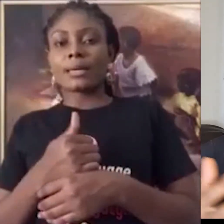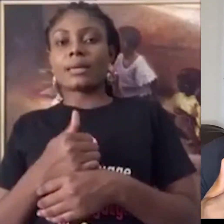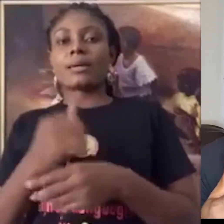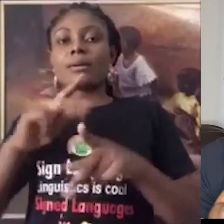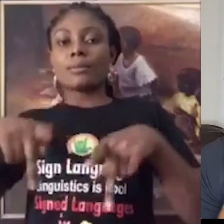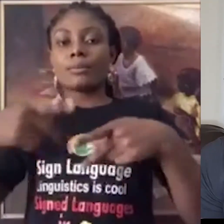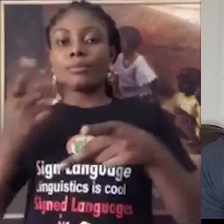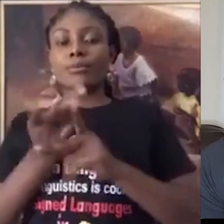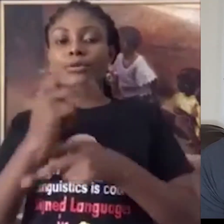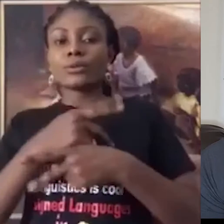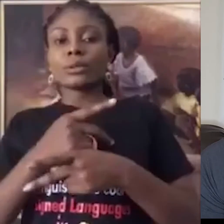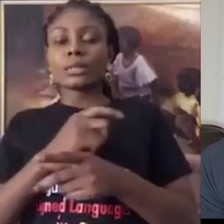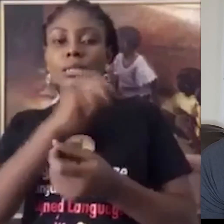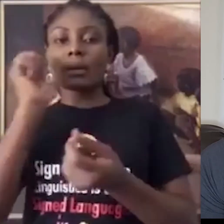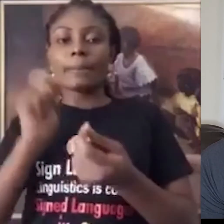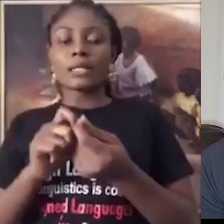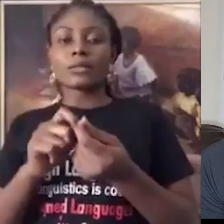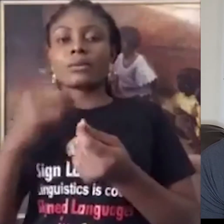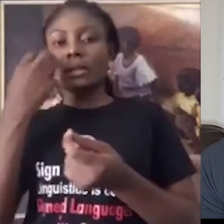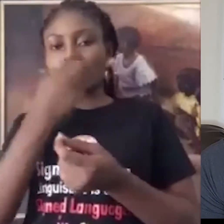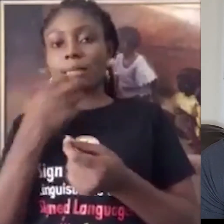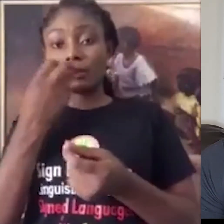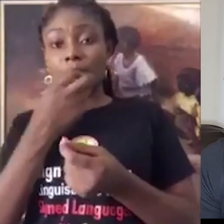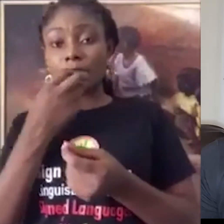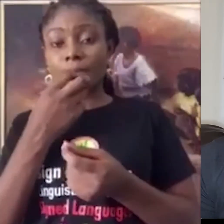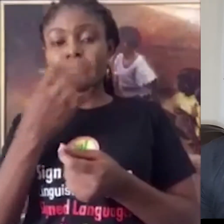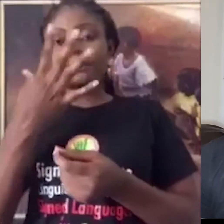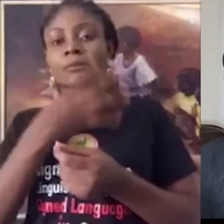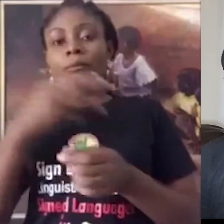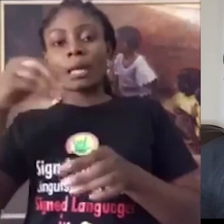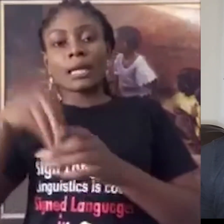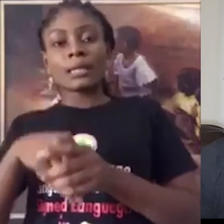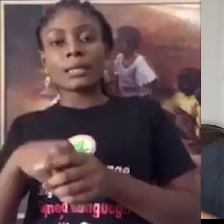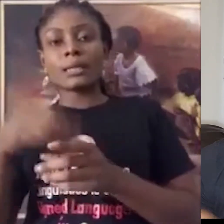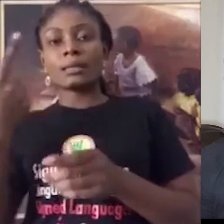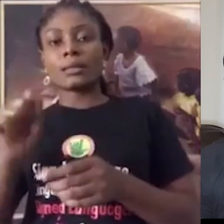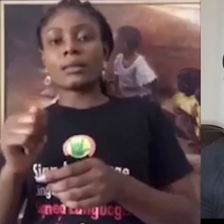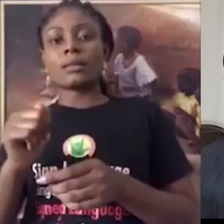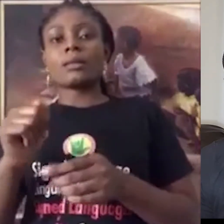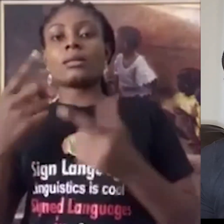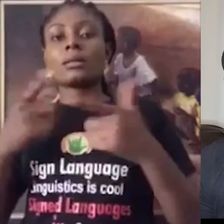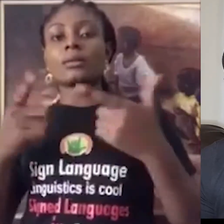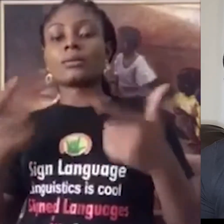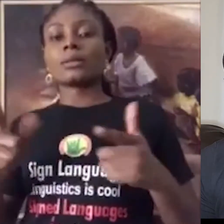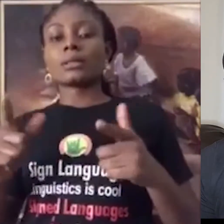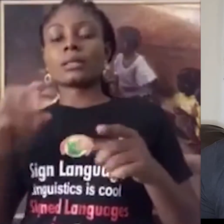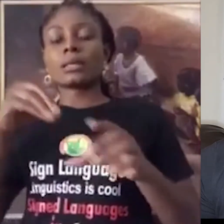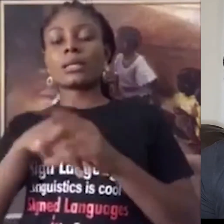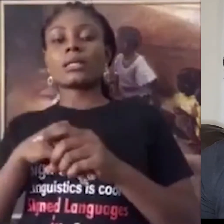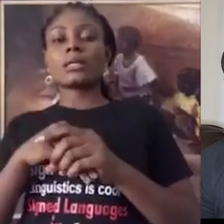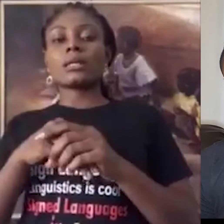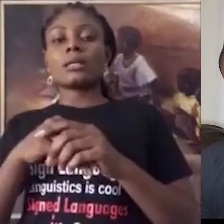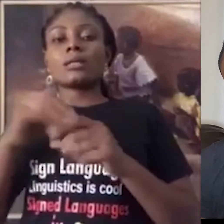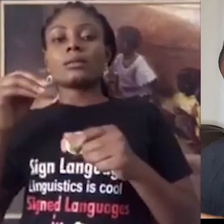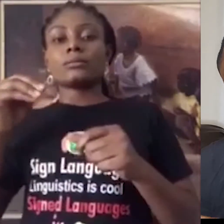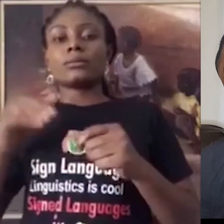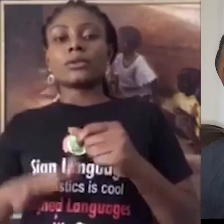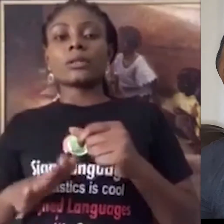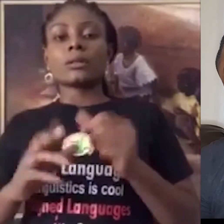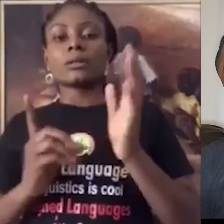produces a particular speech. And in the linguistic milestone, in child